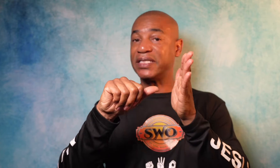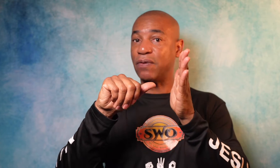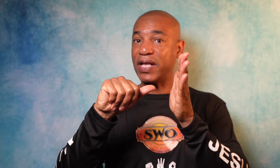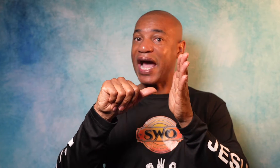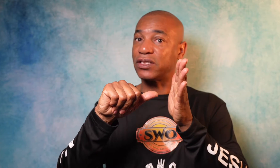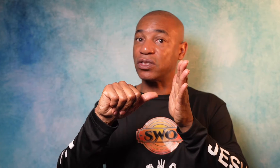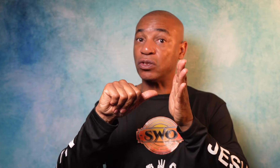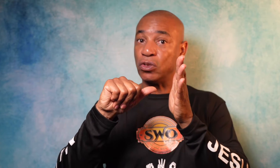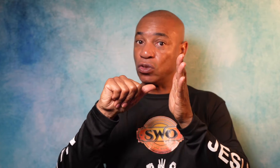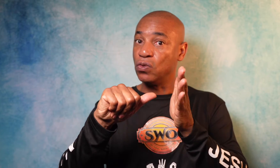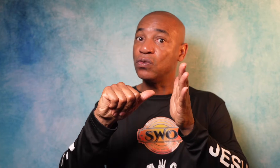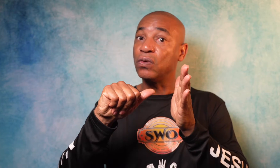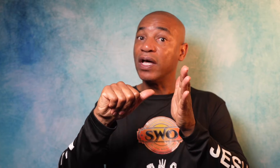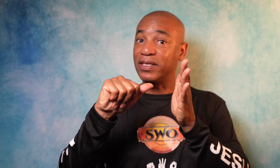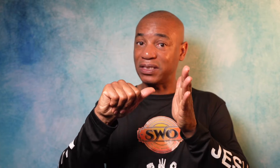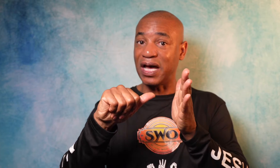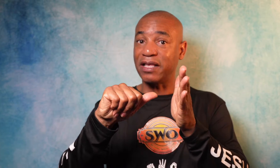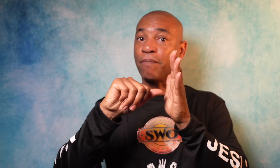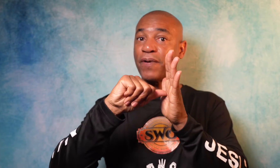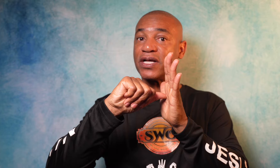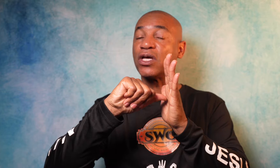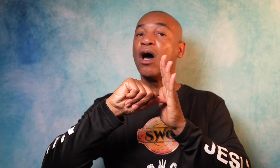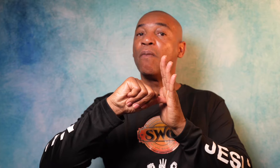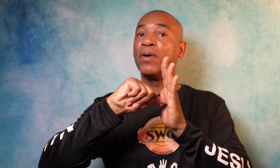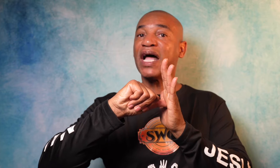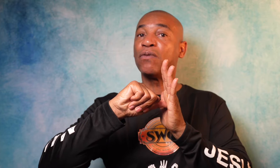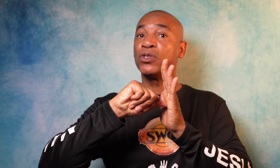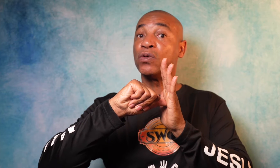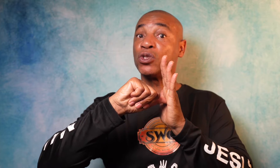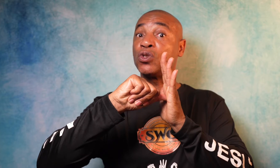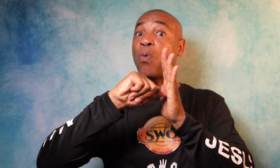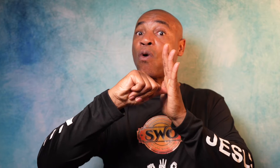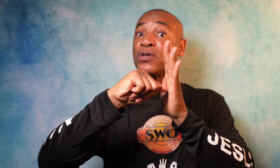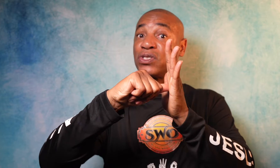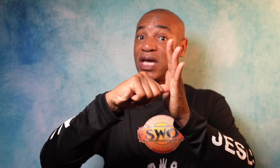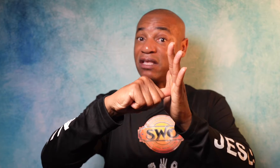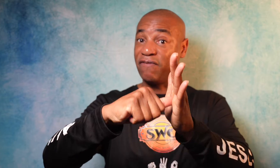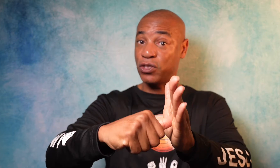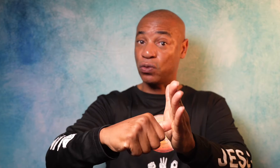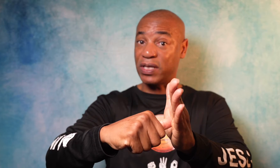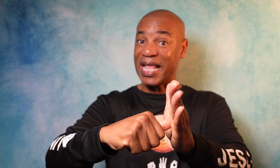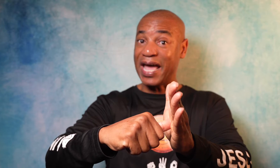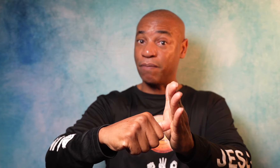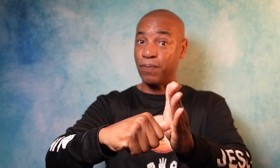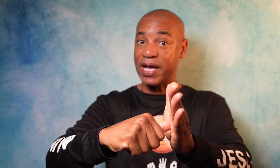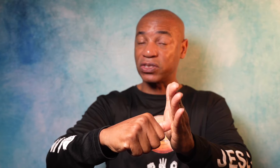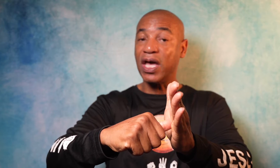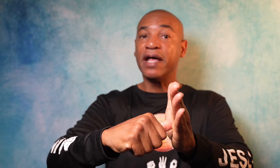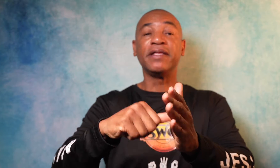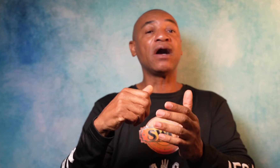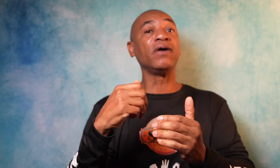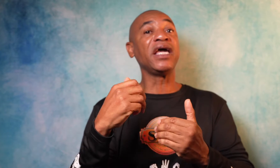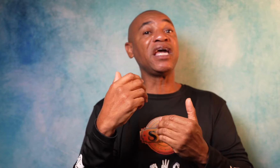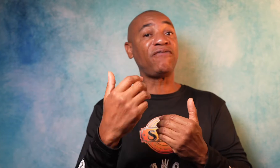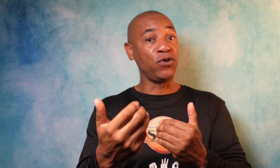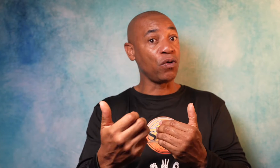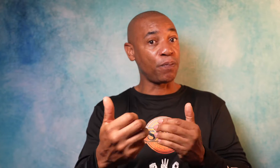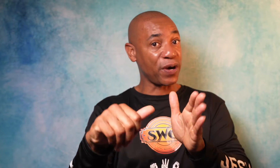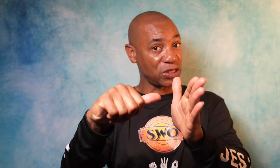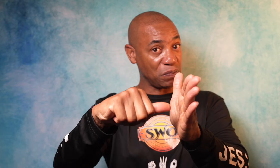would actually do the sign impress, but I would do it towards the individual that I impress. Now, if you impress